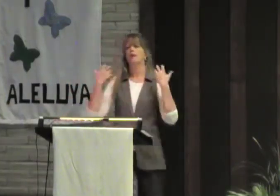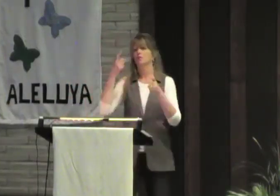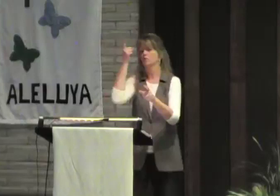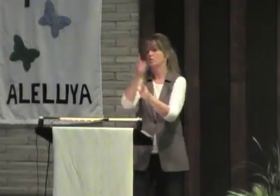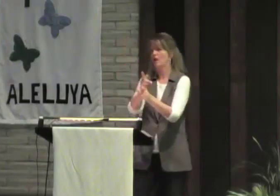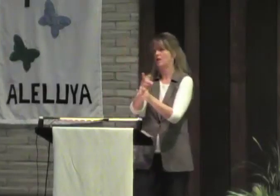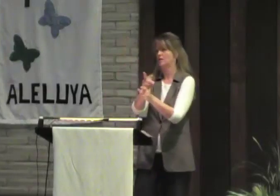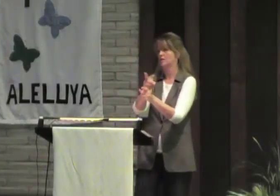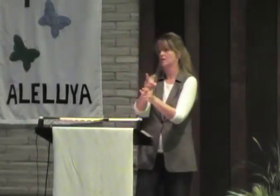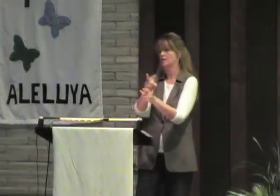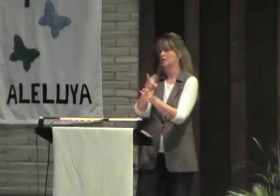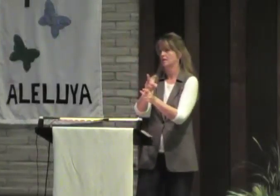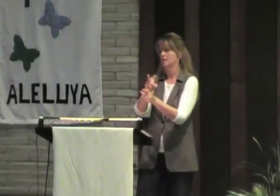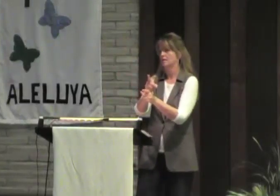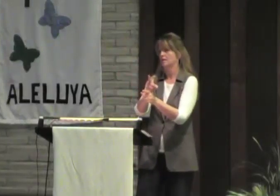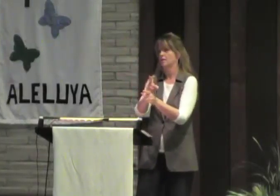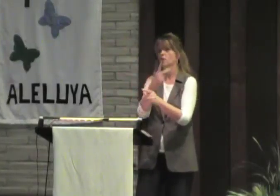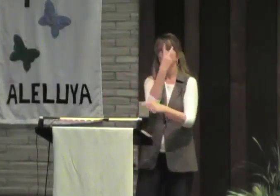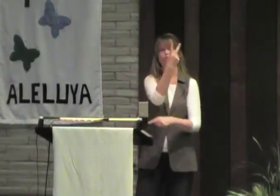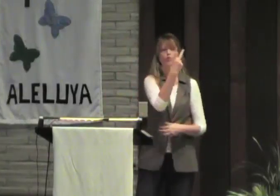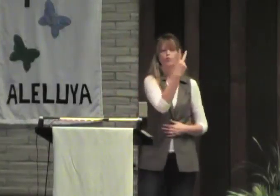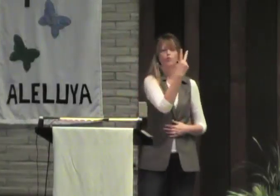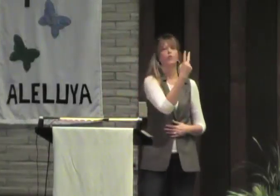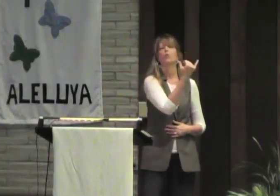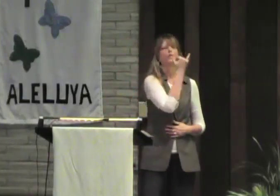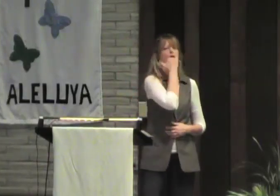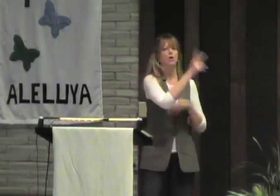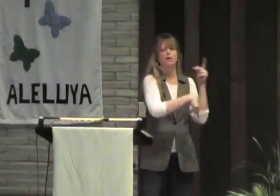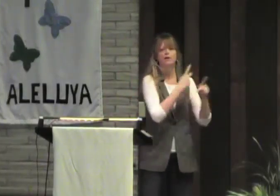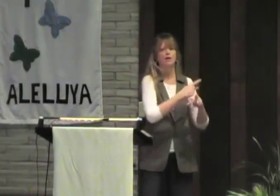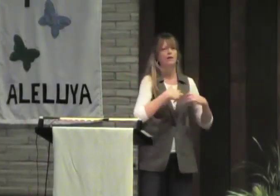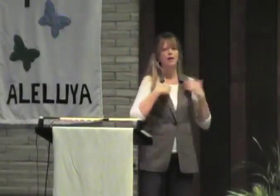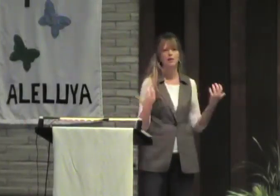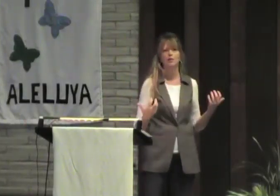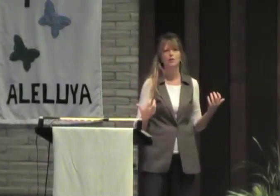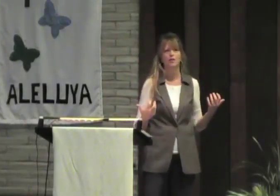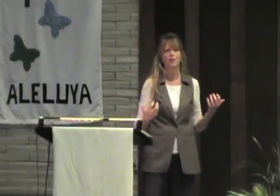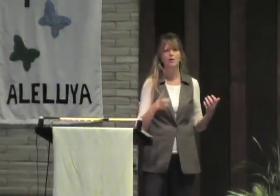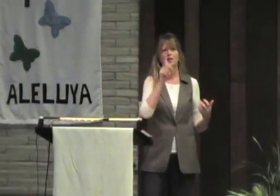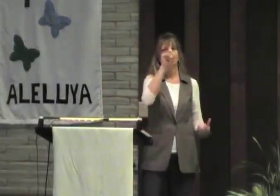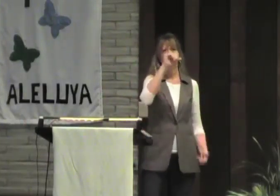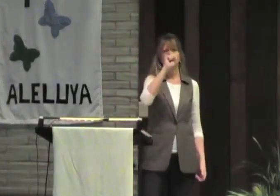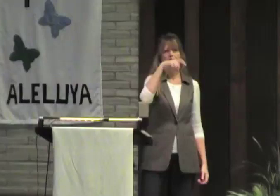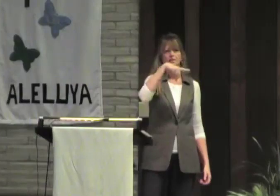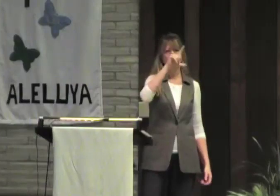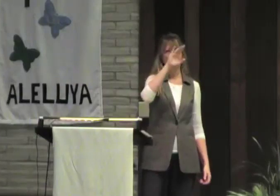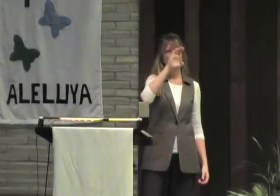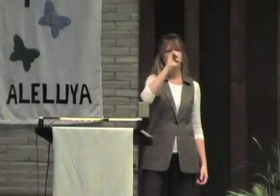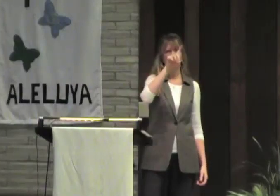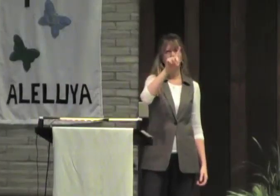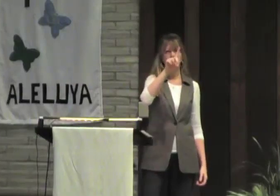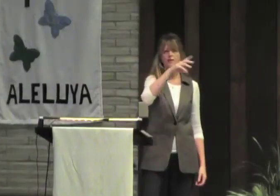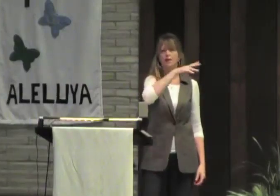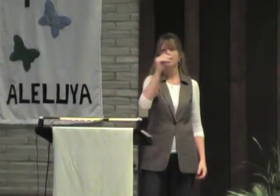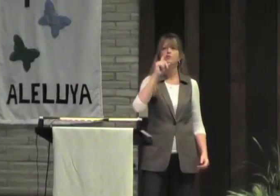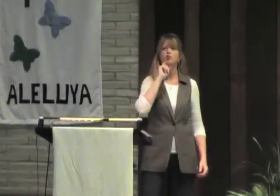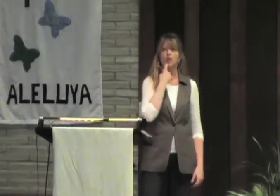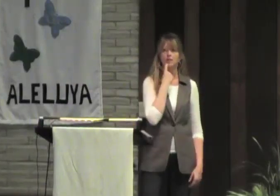And sometimes anger is right and appropriate. There's two wrong kinds of anger, displaced